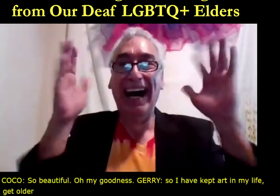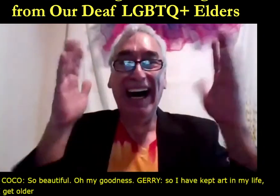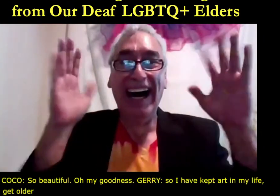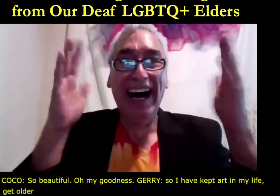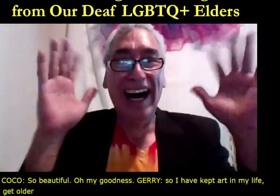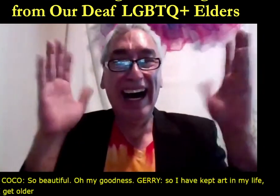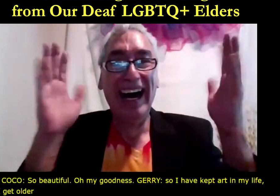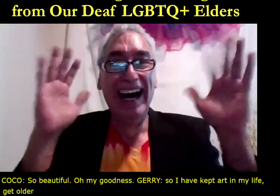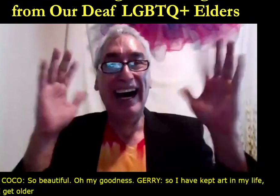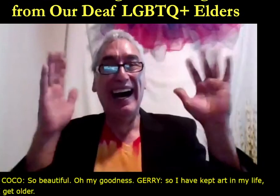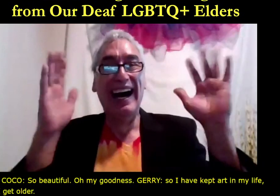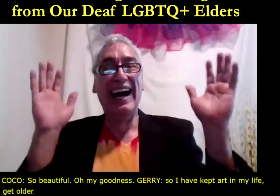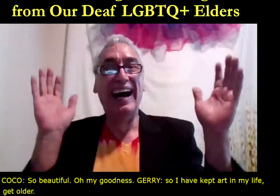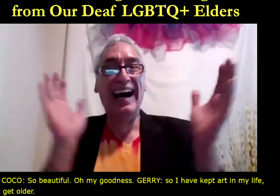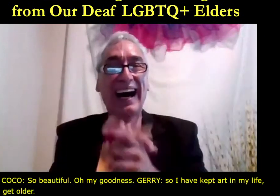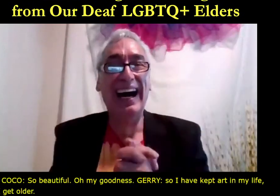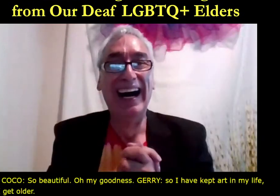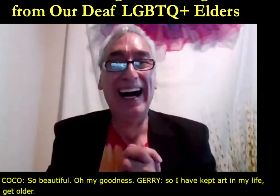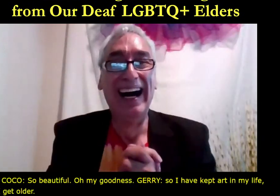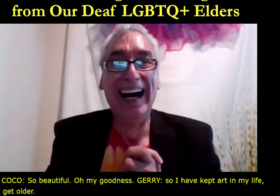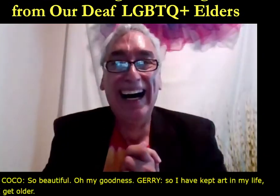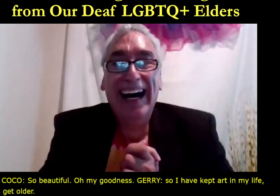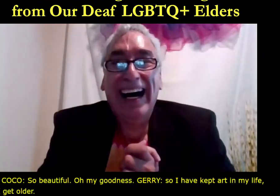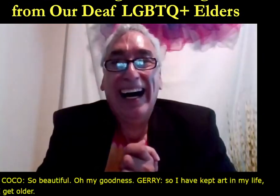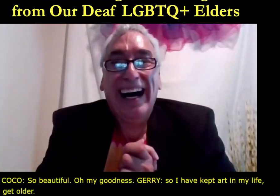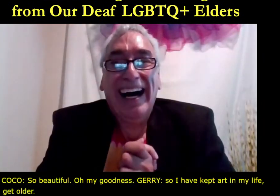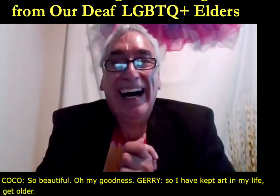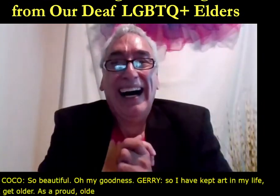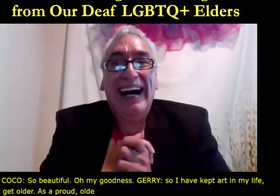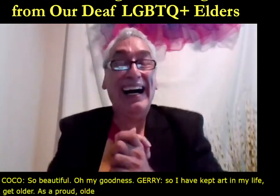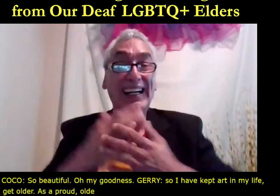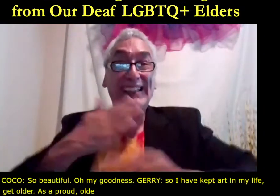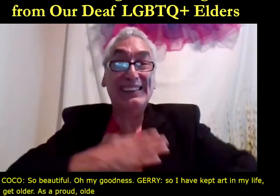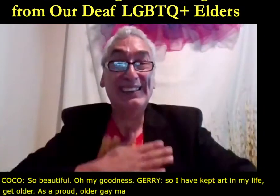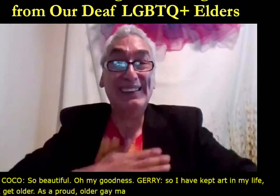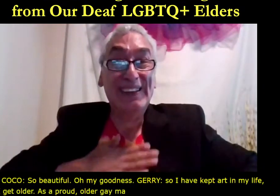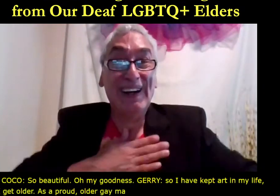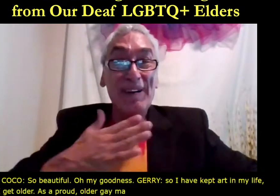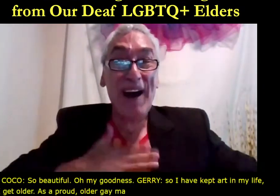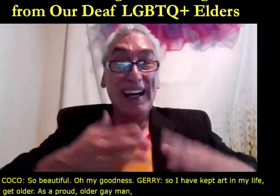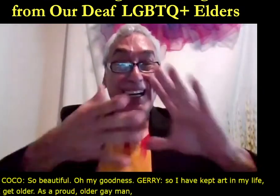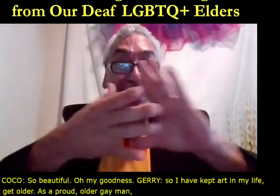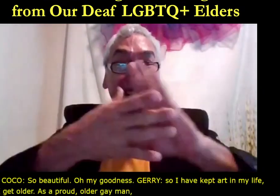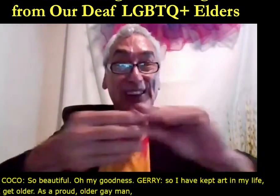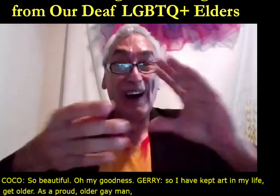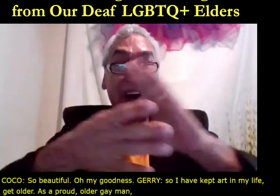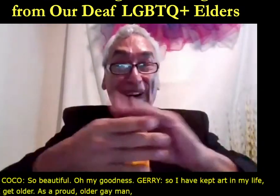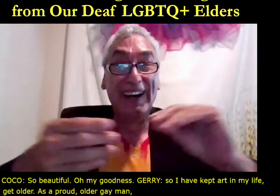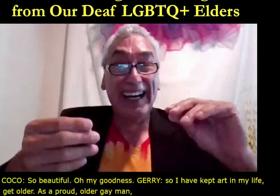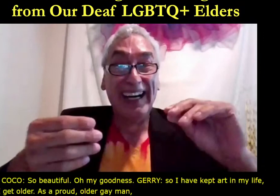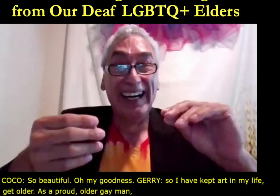gay man i just enjoy continue to do my art still beautiful so beautiful